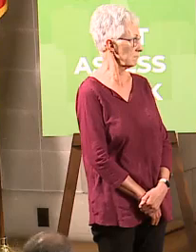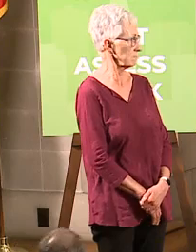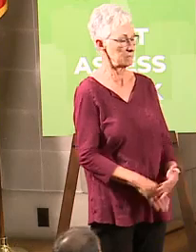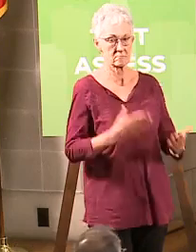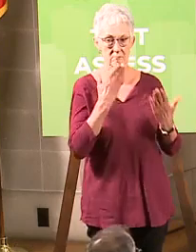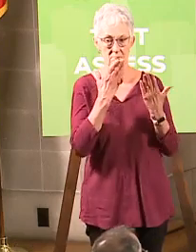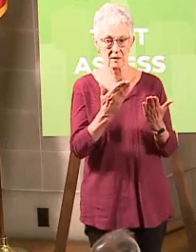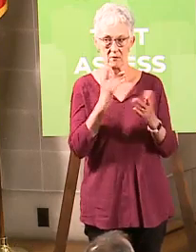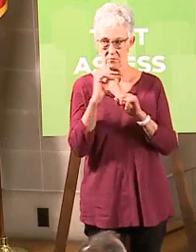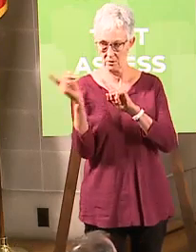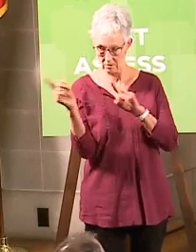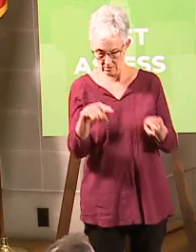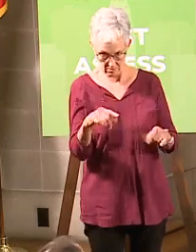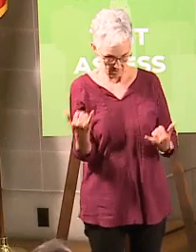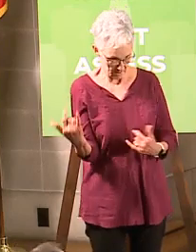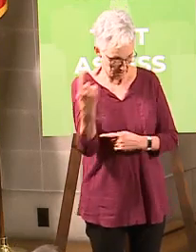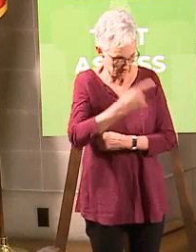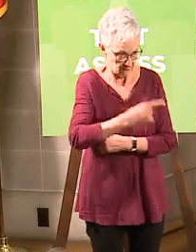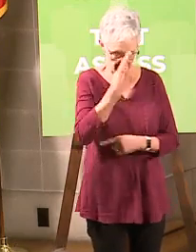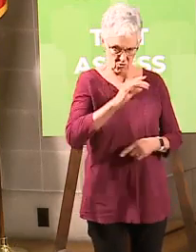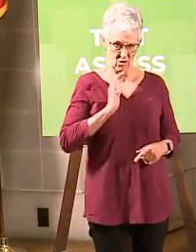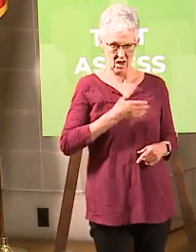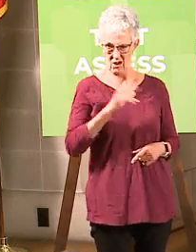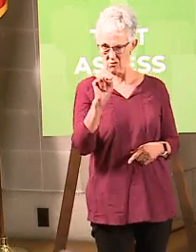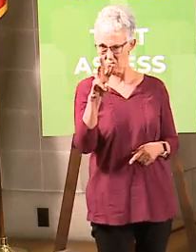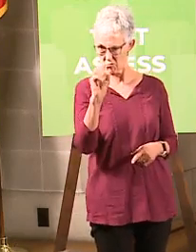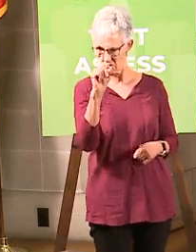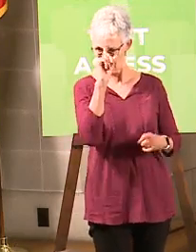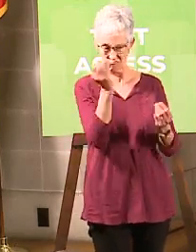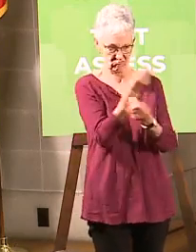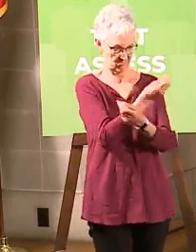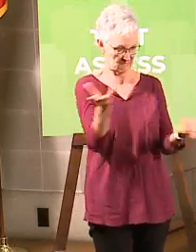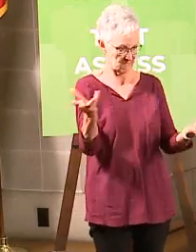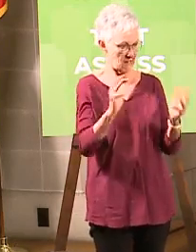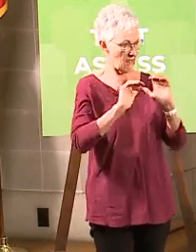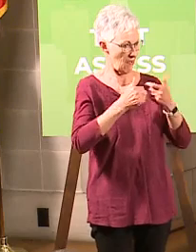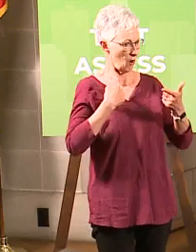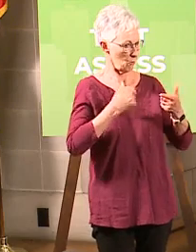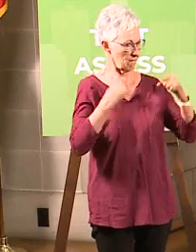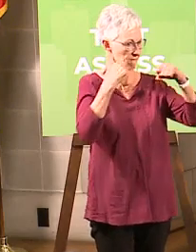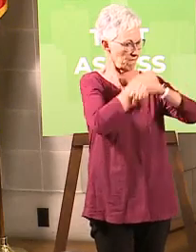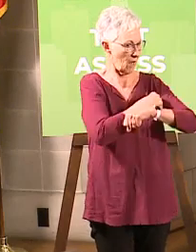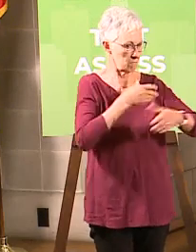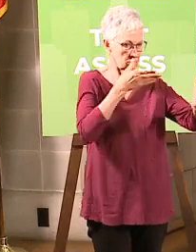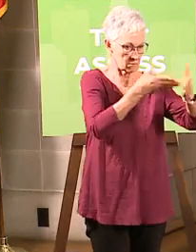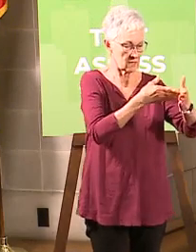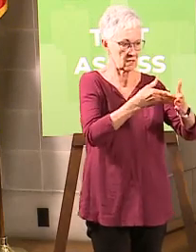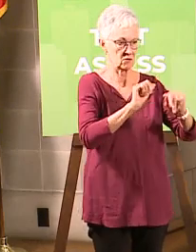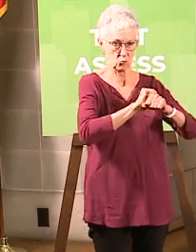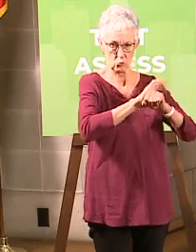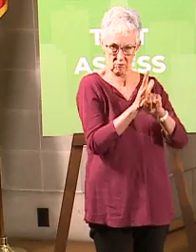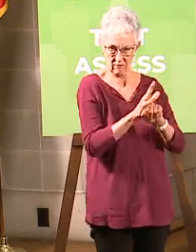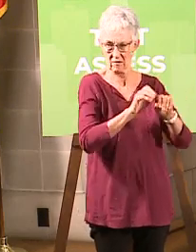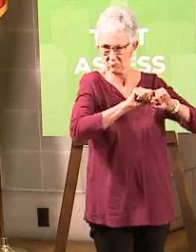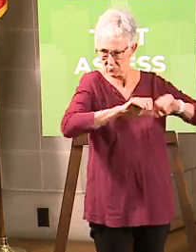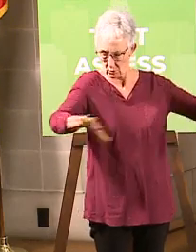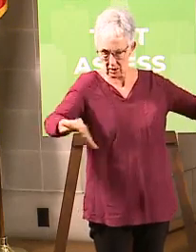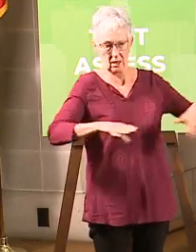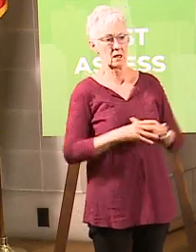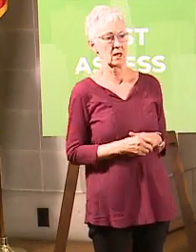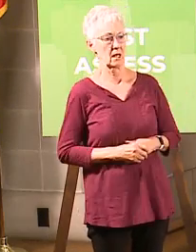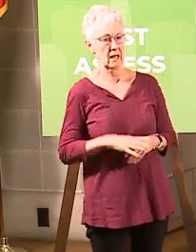Well, thank you very much for joining us for today's press briefing on what the state is doing to slow the spread of coronavirus here in Nebraska, and also what we're doing to get